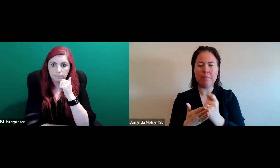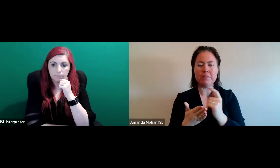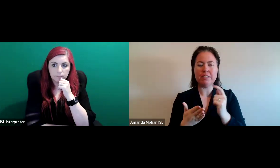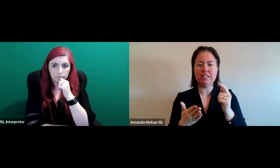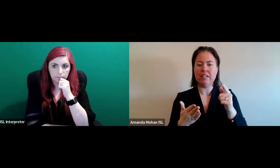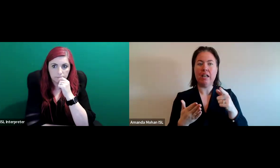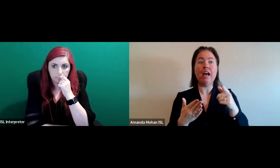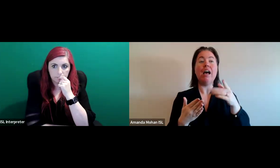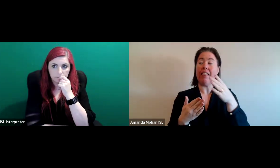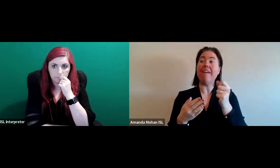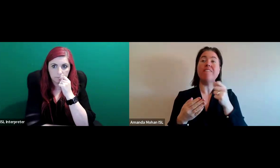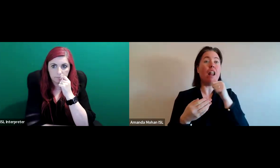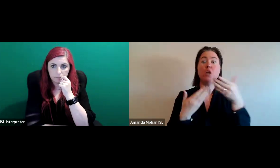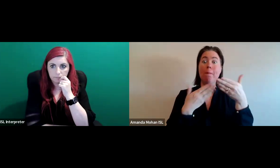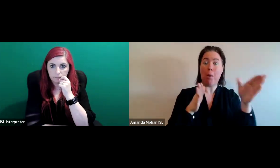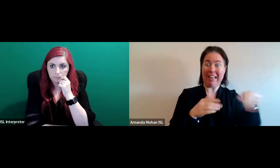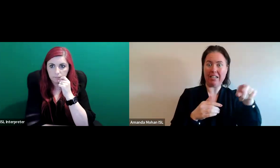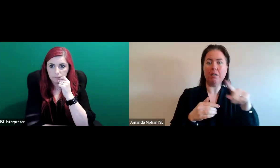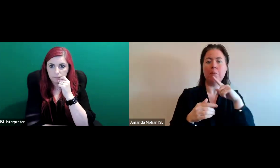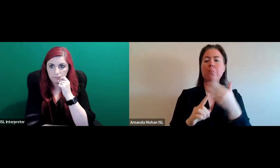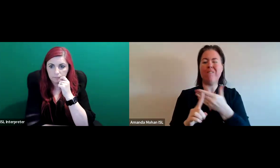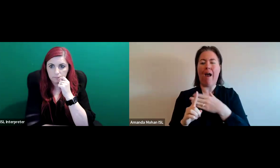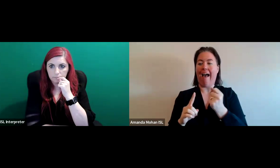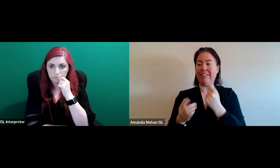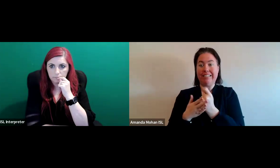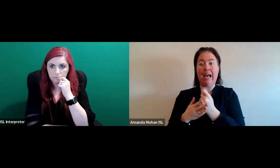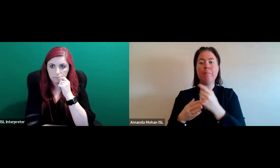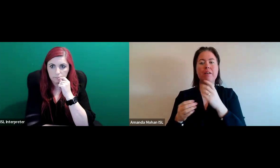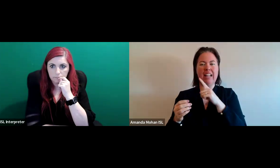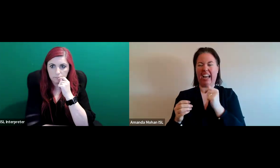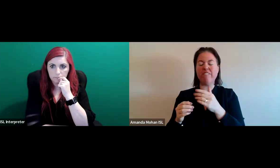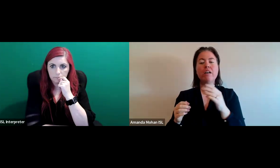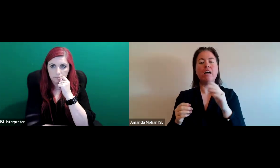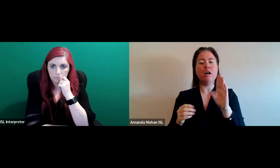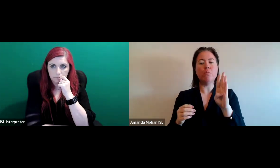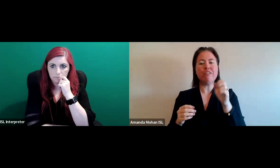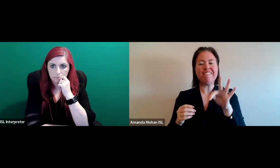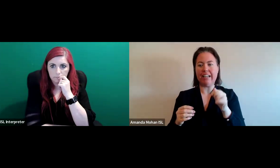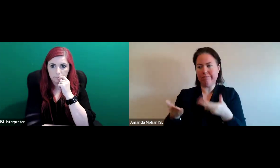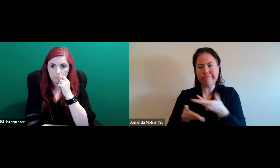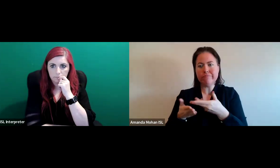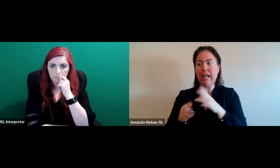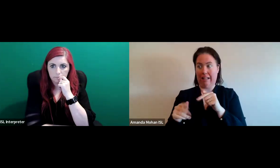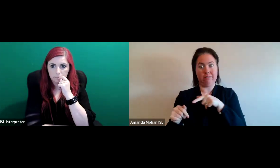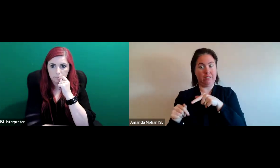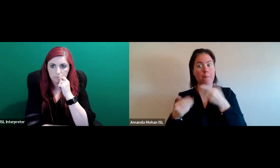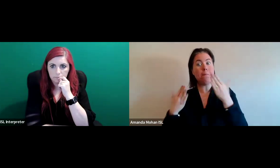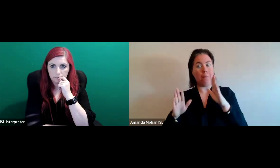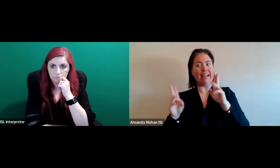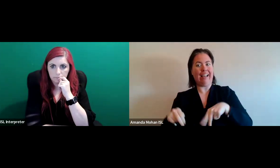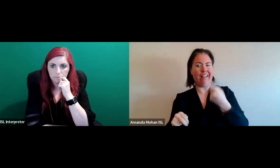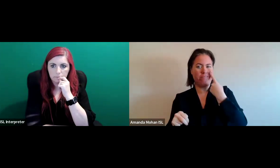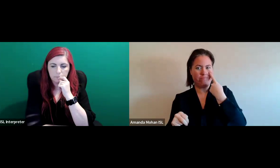not public, but beforehand there is what we call a briefing of the committee. And